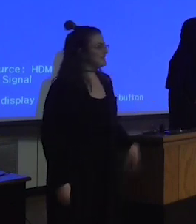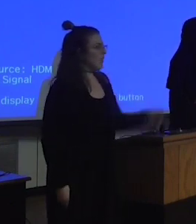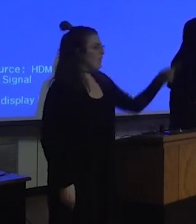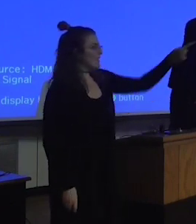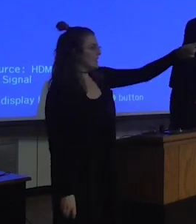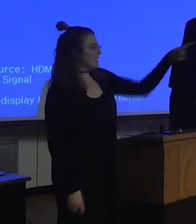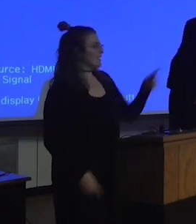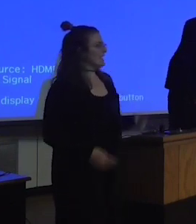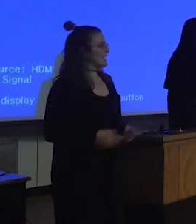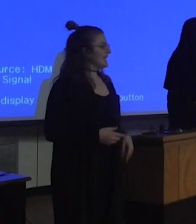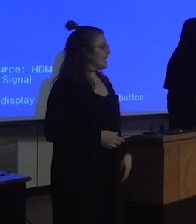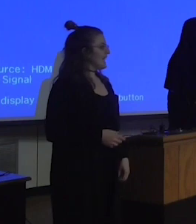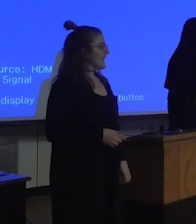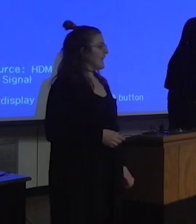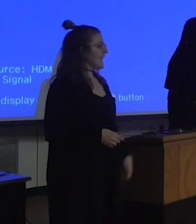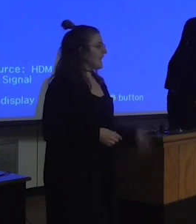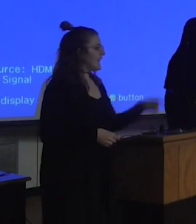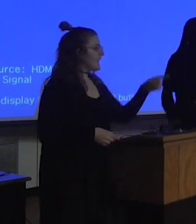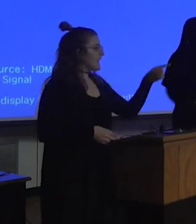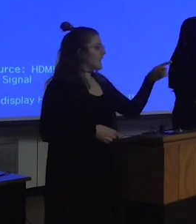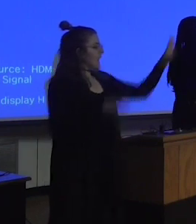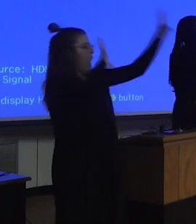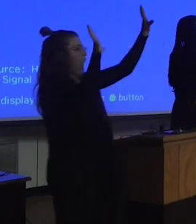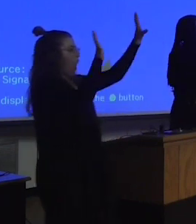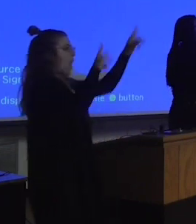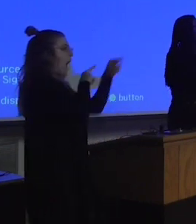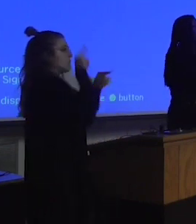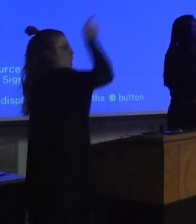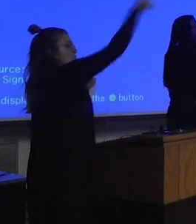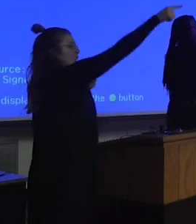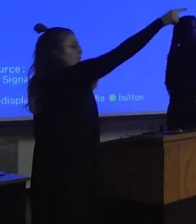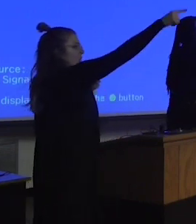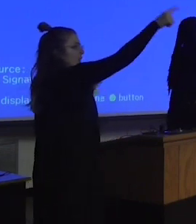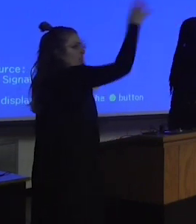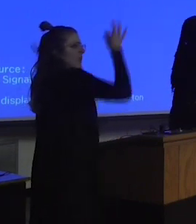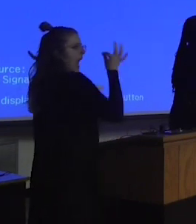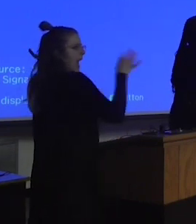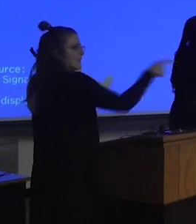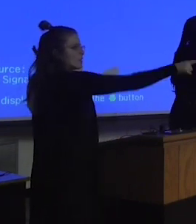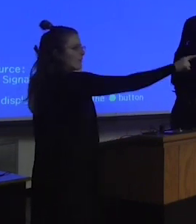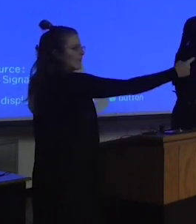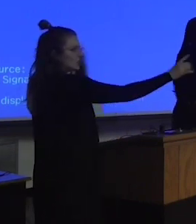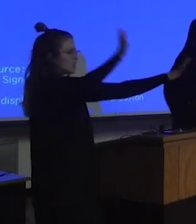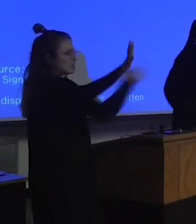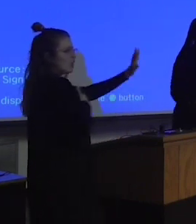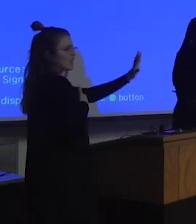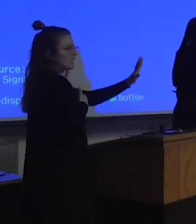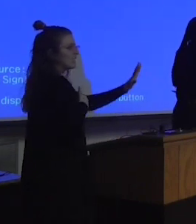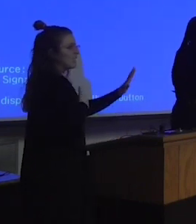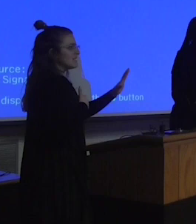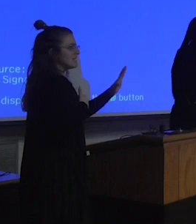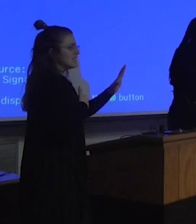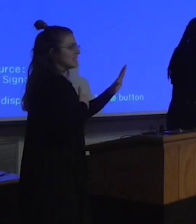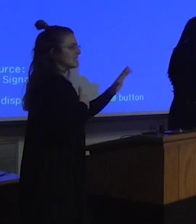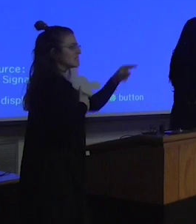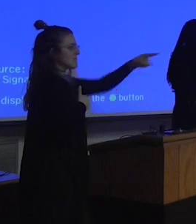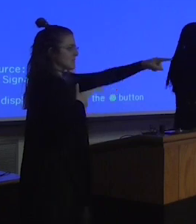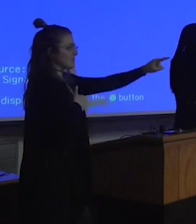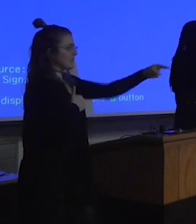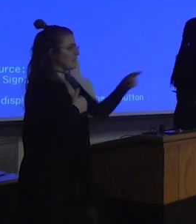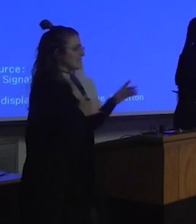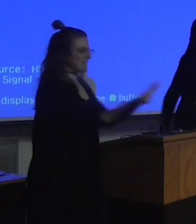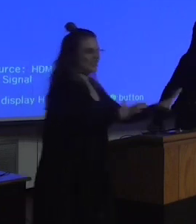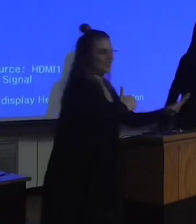Over here. Yes, sir. I'm sorry. I was, like, I saw you with the hat, but you first. You first, and then you. Yes, you.